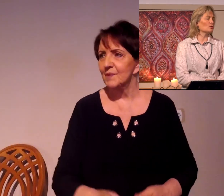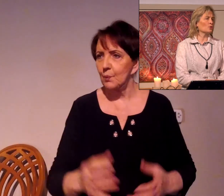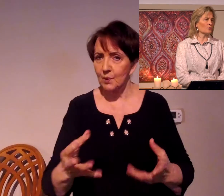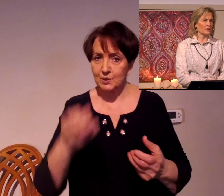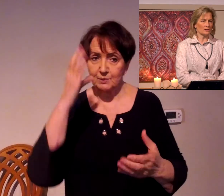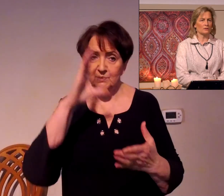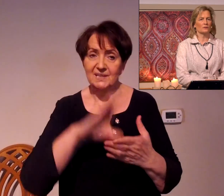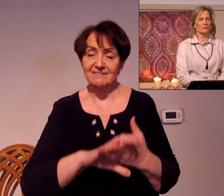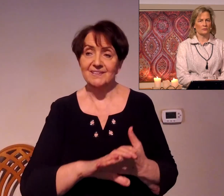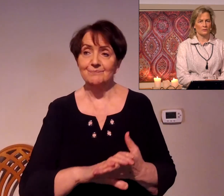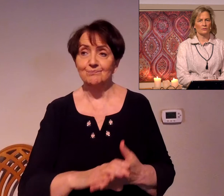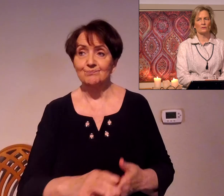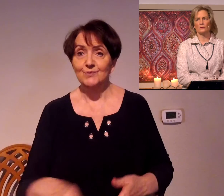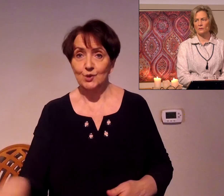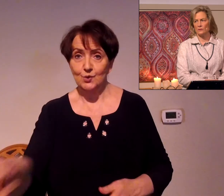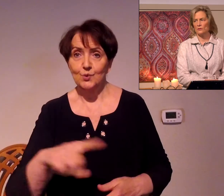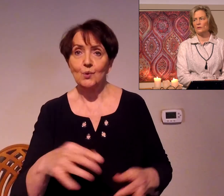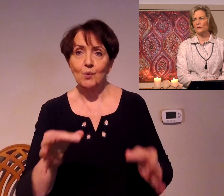You are worthy.